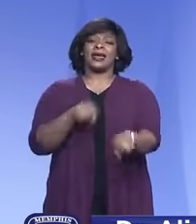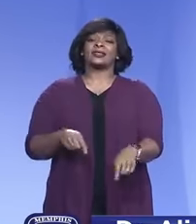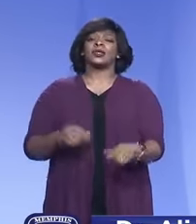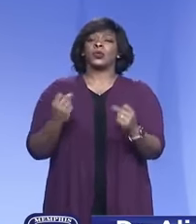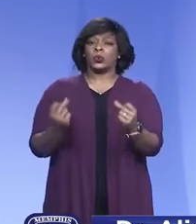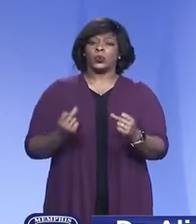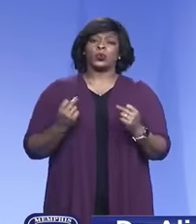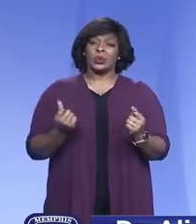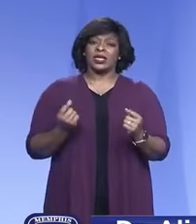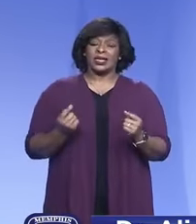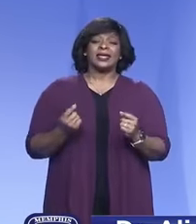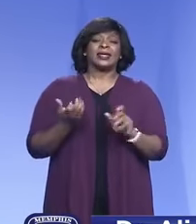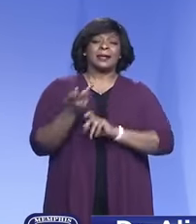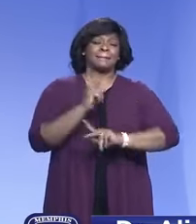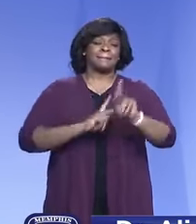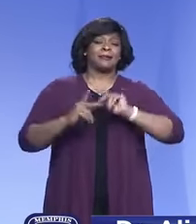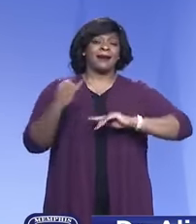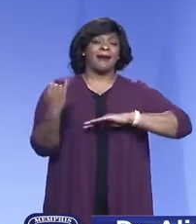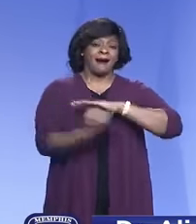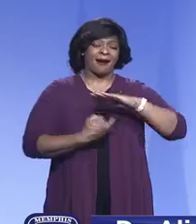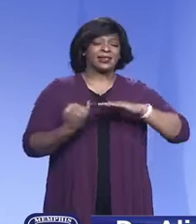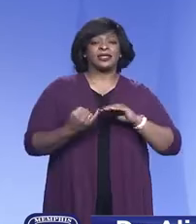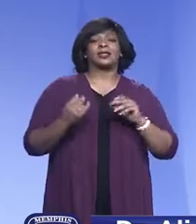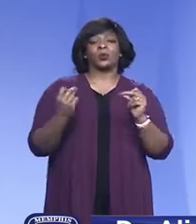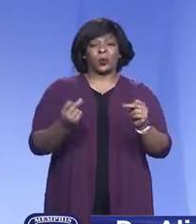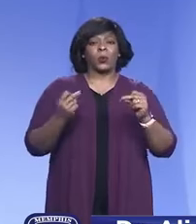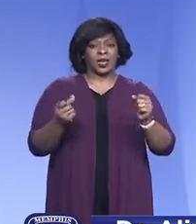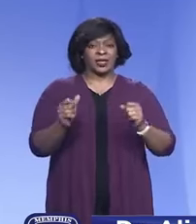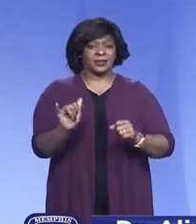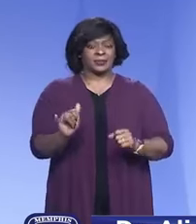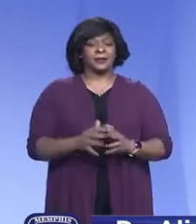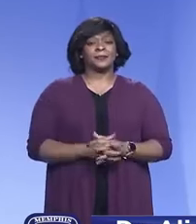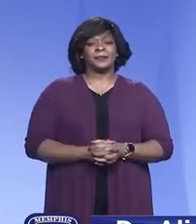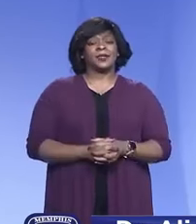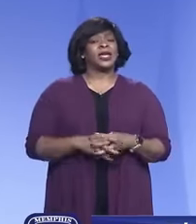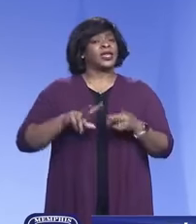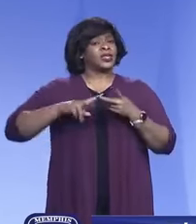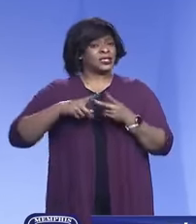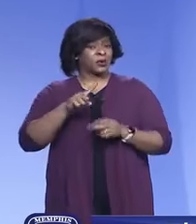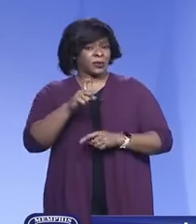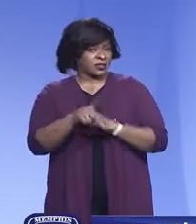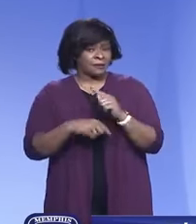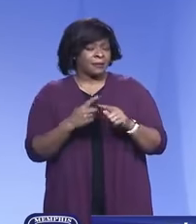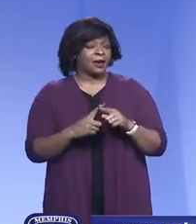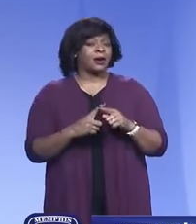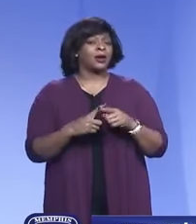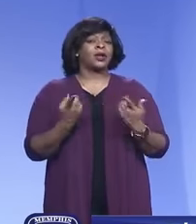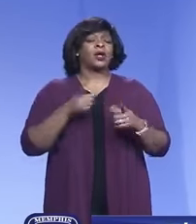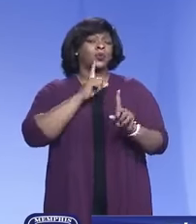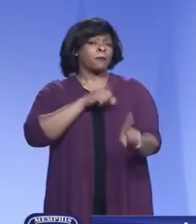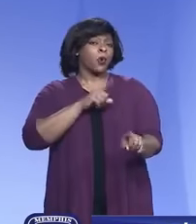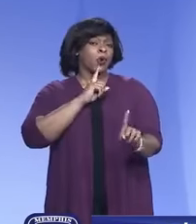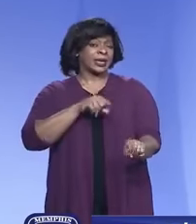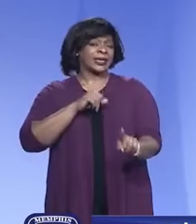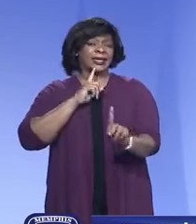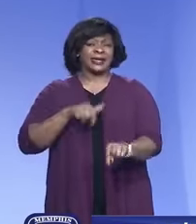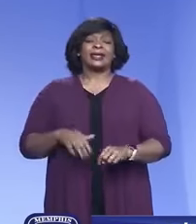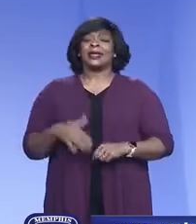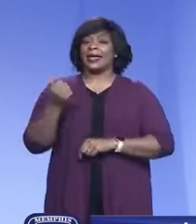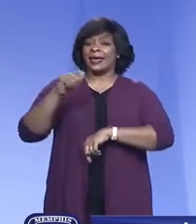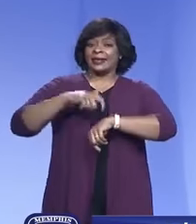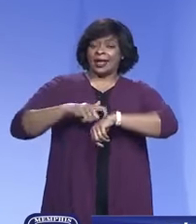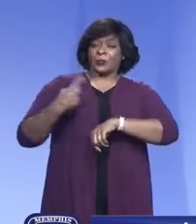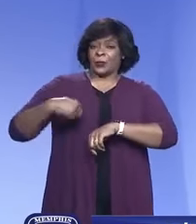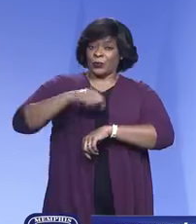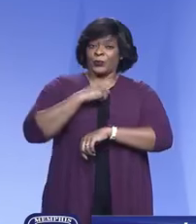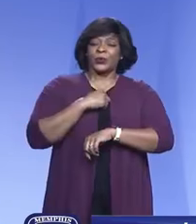relatively quickly and get people isolated relatively quickly. Your other question was about reporting. So anytime that